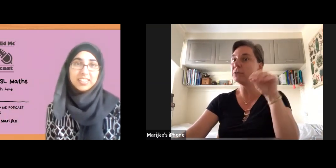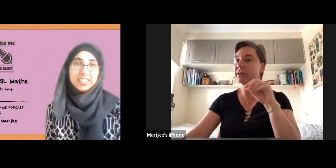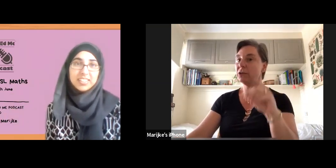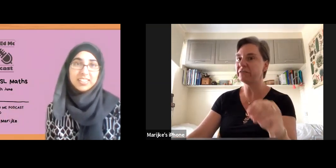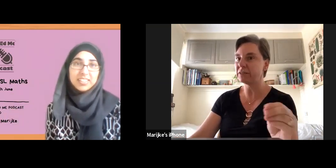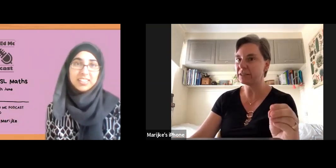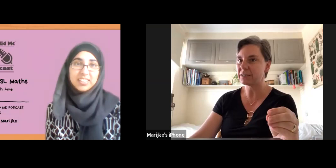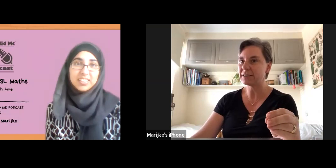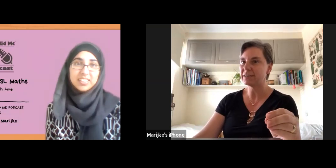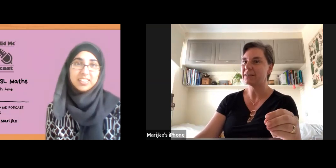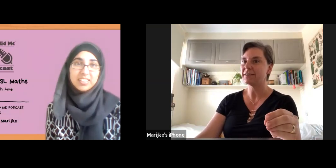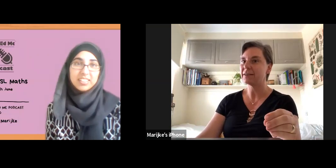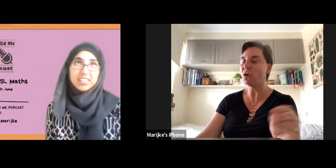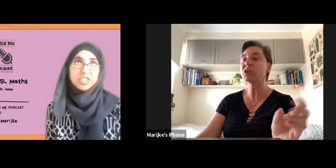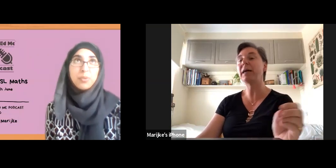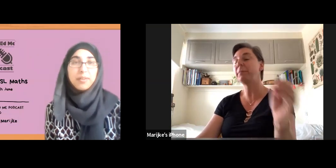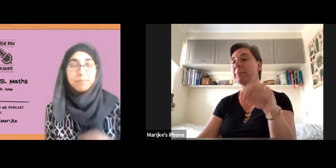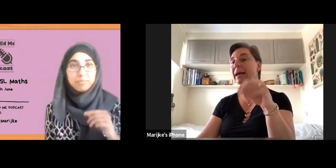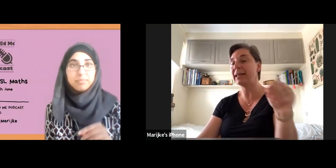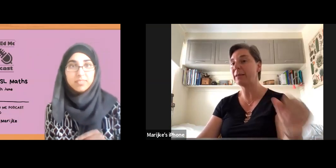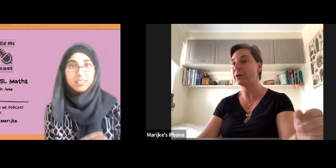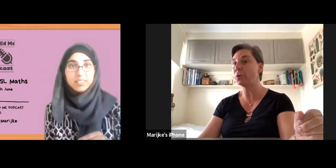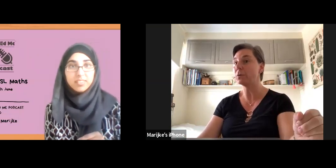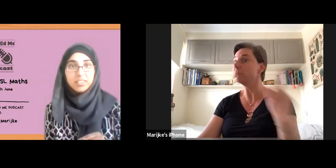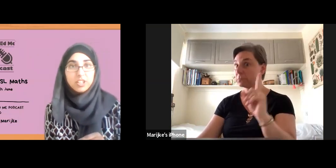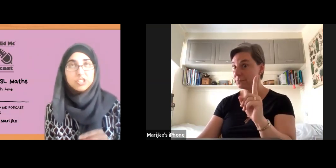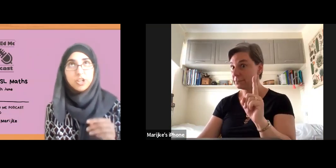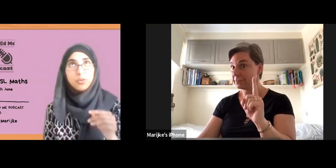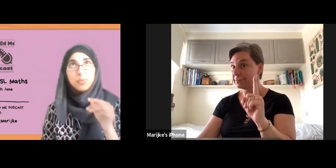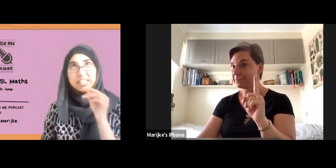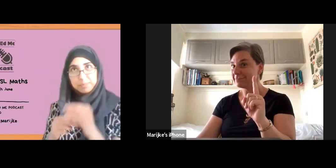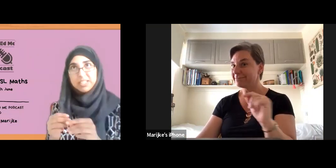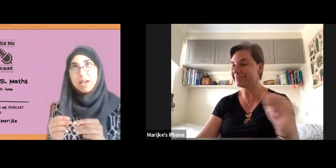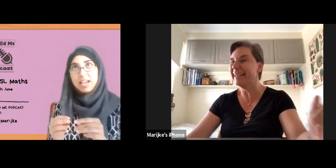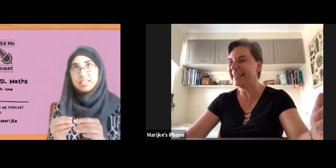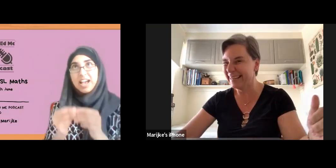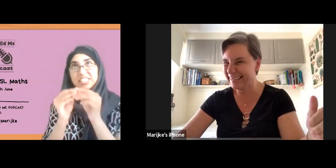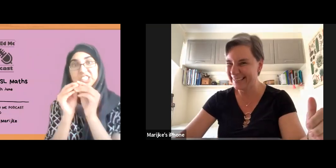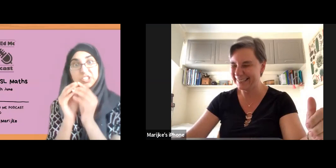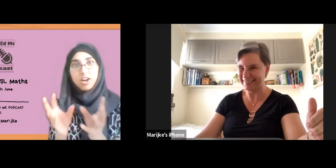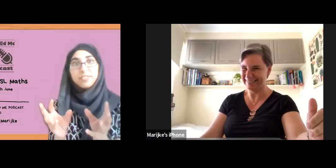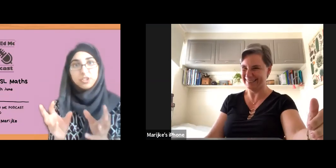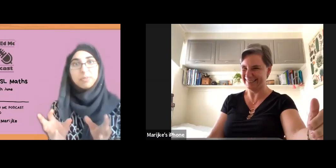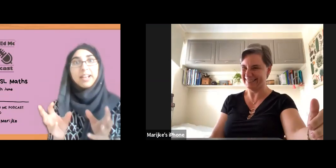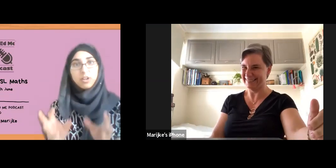little universes caused by the Big Bang in the black hole. So when there's a Big Bang, that is the start of a new black